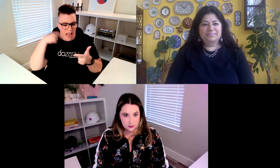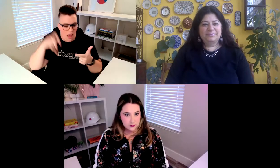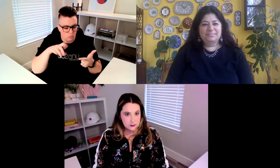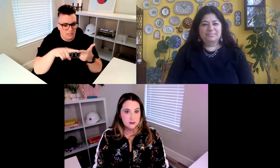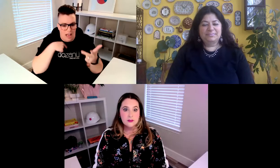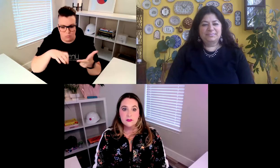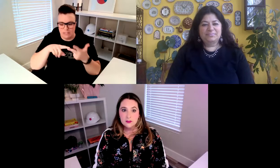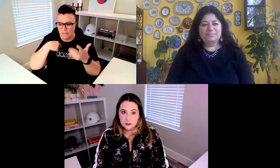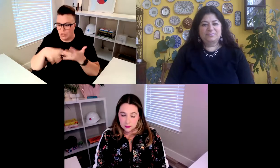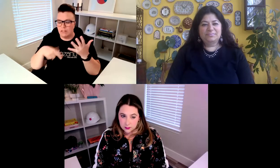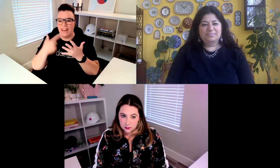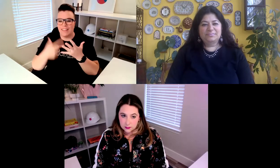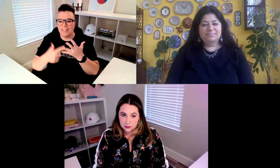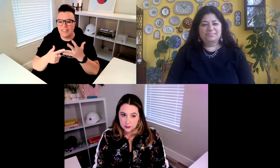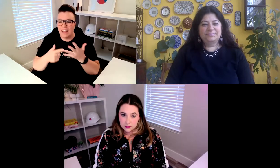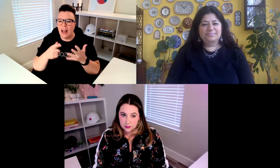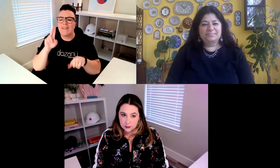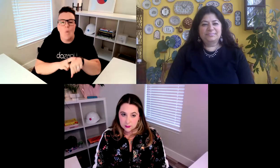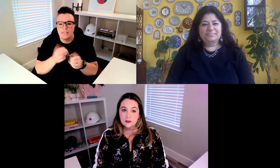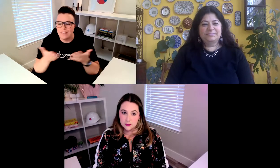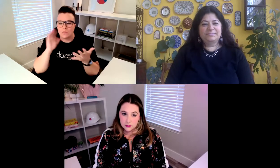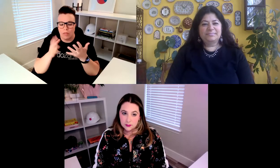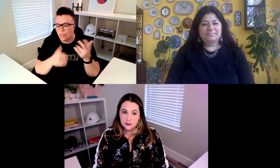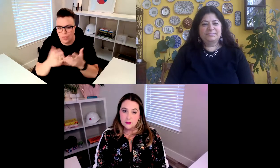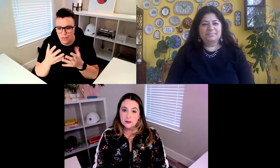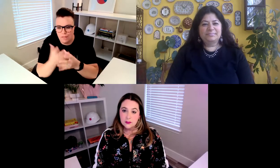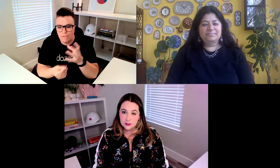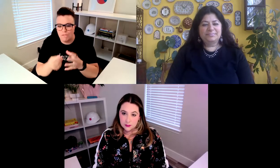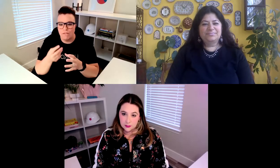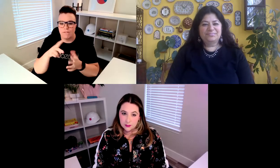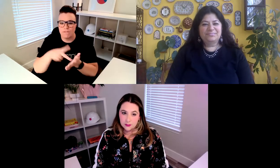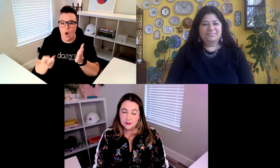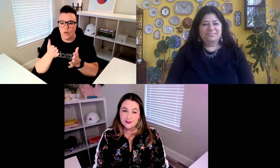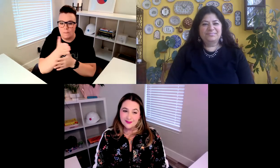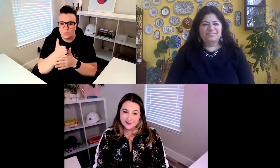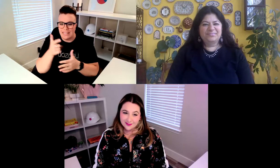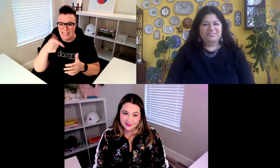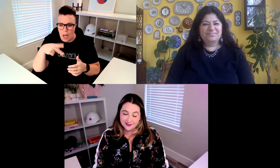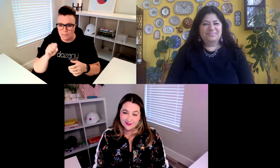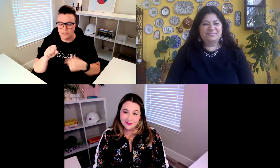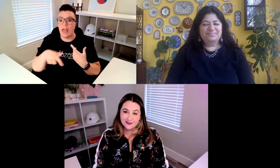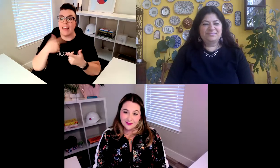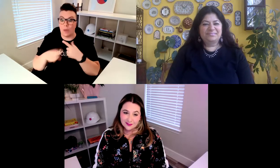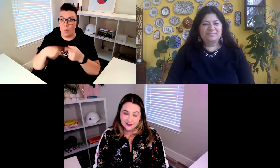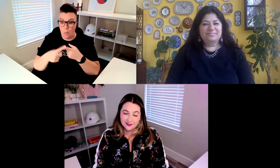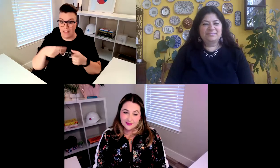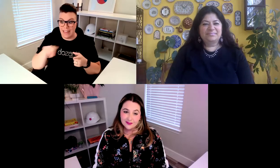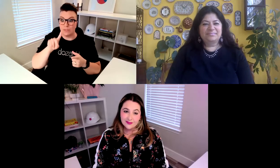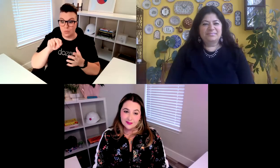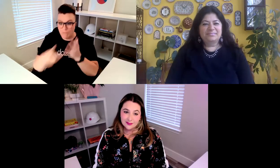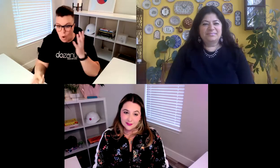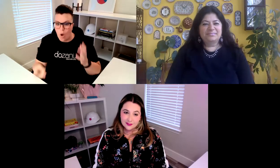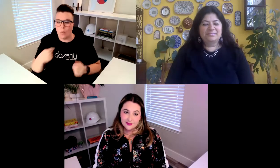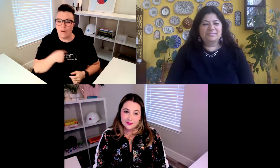really think, and I was making my to-do list, and I was like, okay, as an entrepreneur, there are all these things that come up, but there are some things that fall through